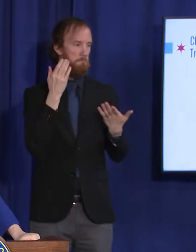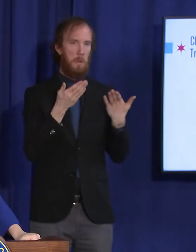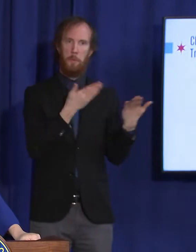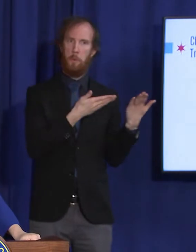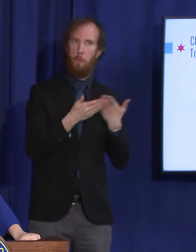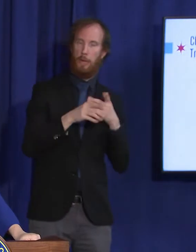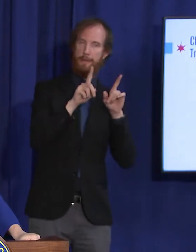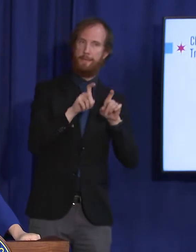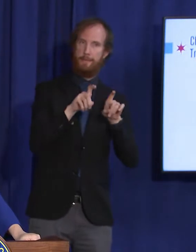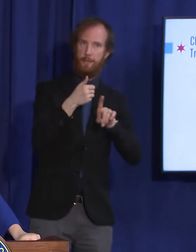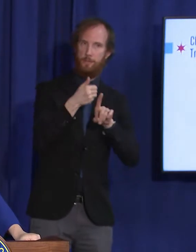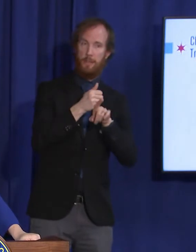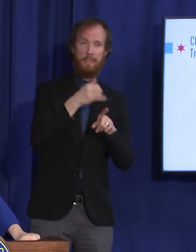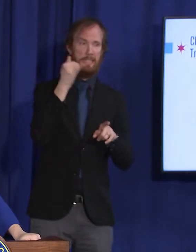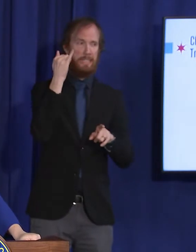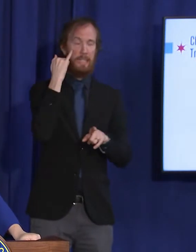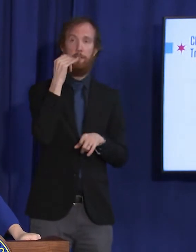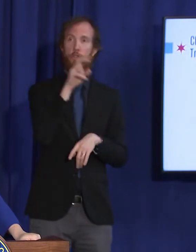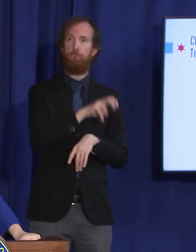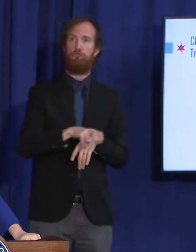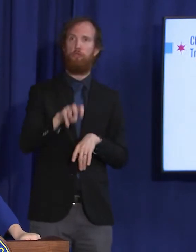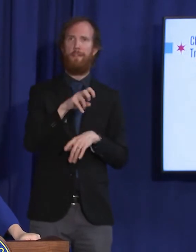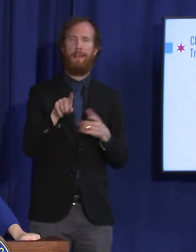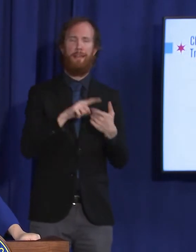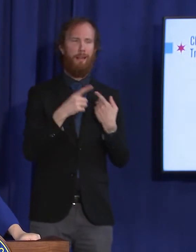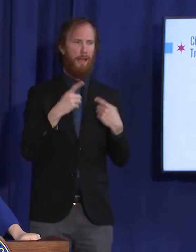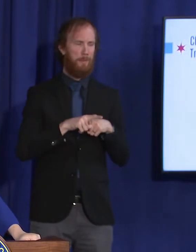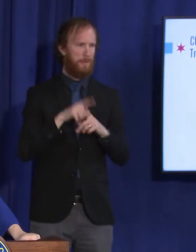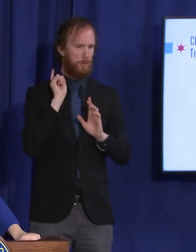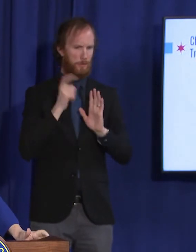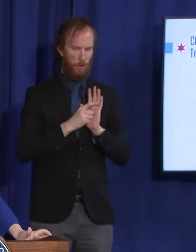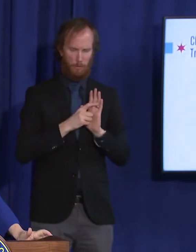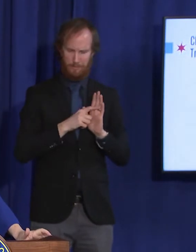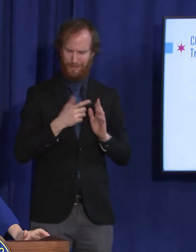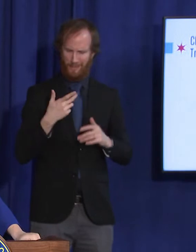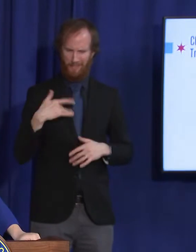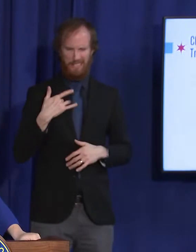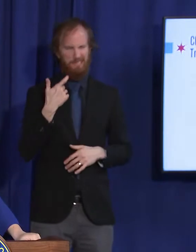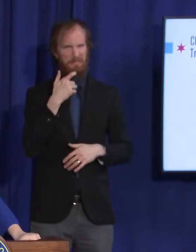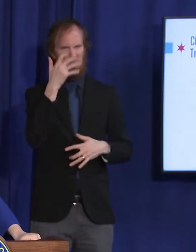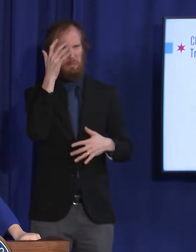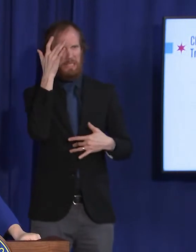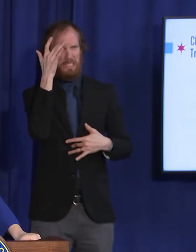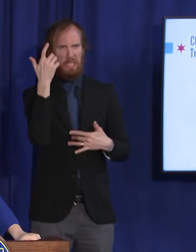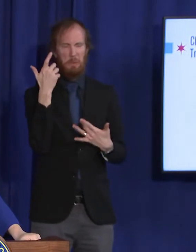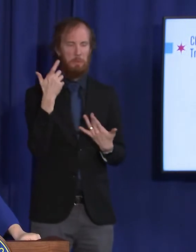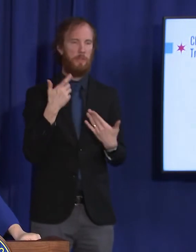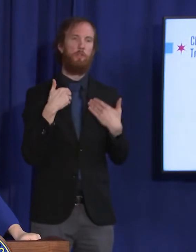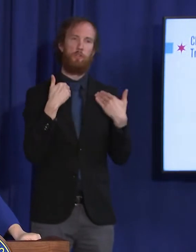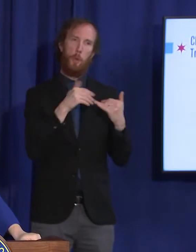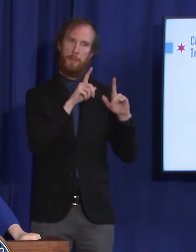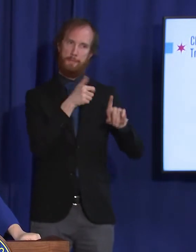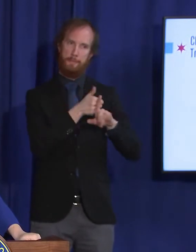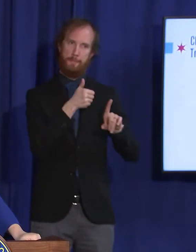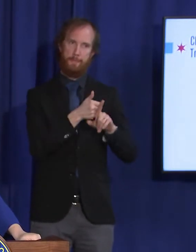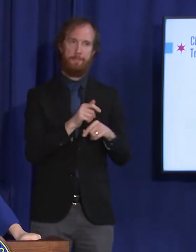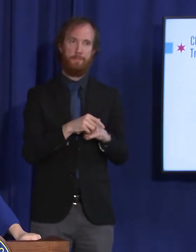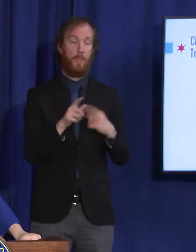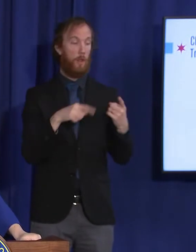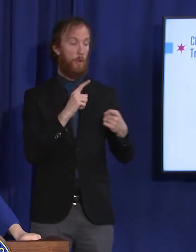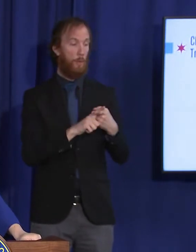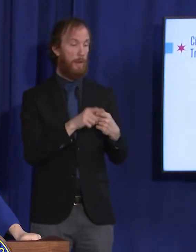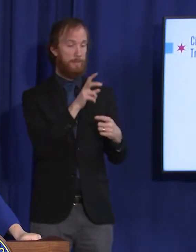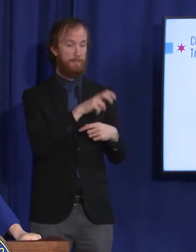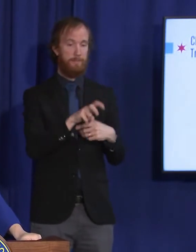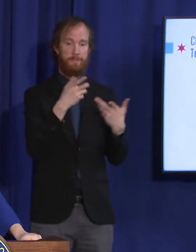traveling, we want you to be able to quickly take a test and know whether it's something to be concerned about. And then during and after travel, self-monitor for symptoms,